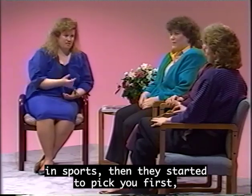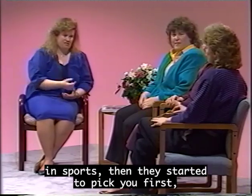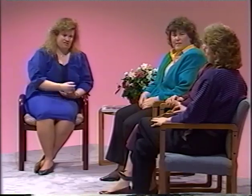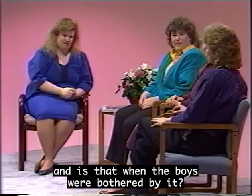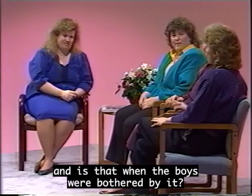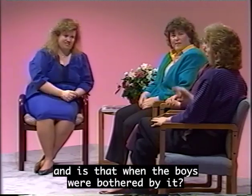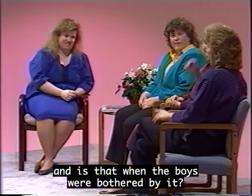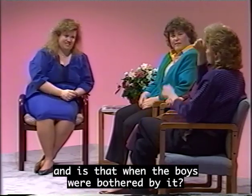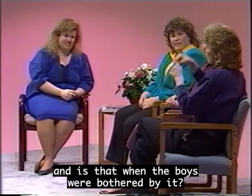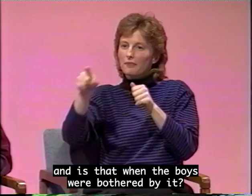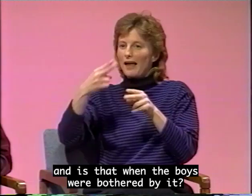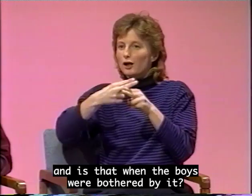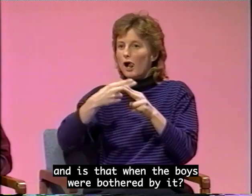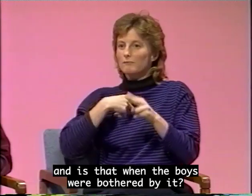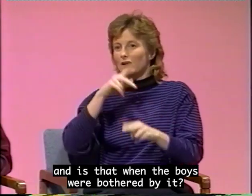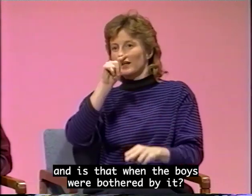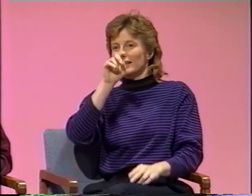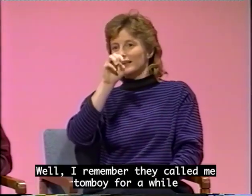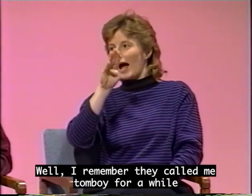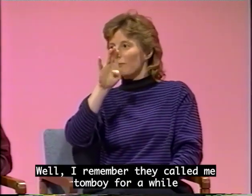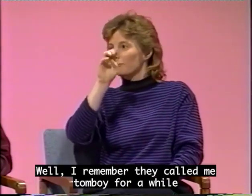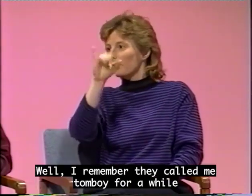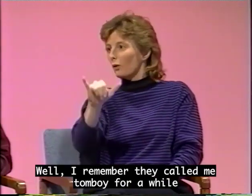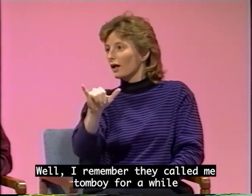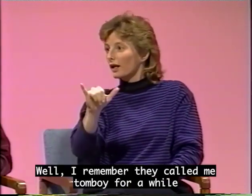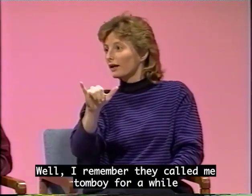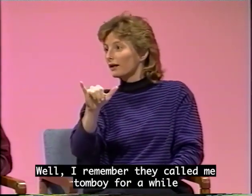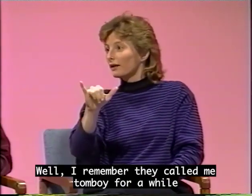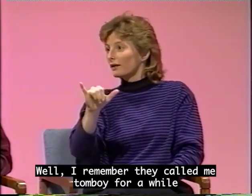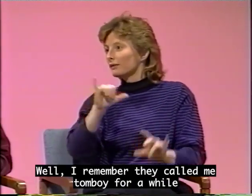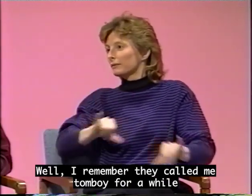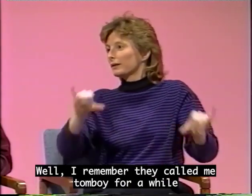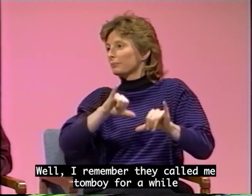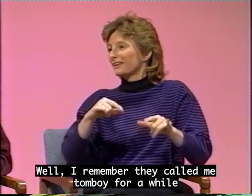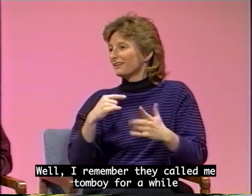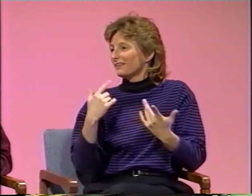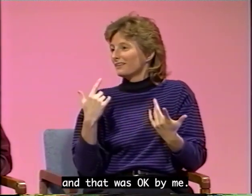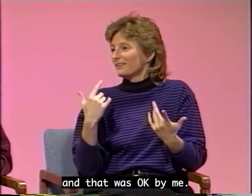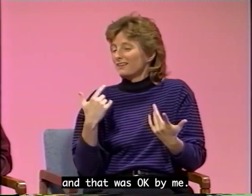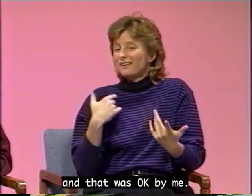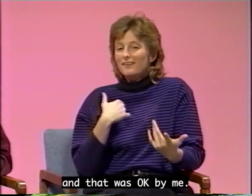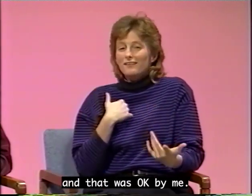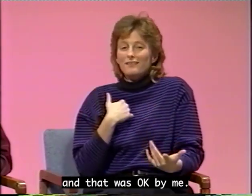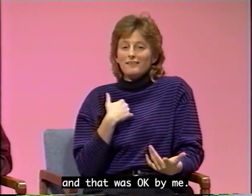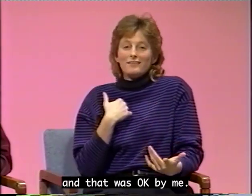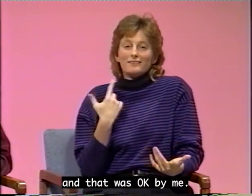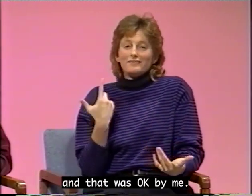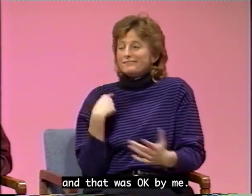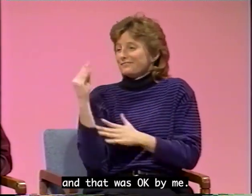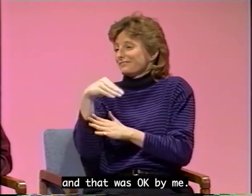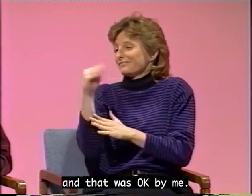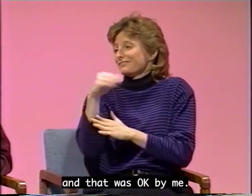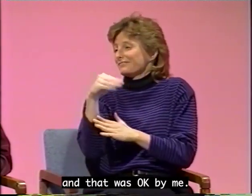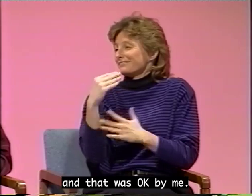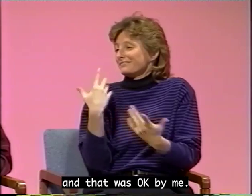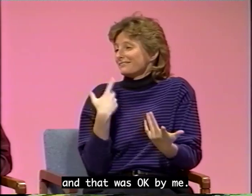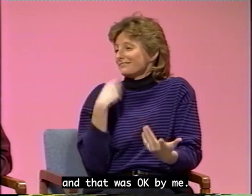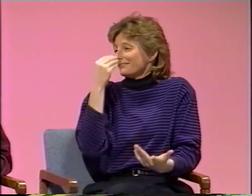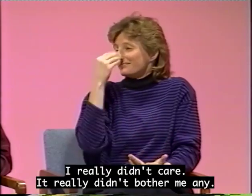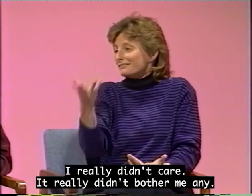And is that when the boys were bothered by it? Well, I remember they called me tomboy for a while, and that was okay by me. I